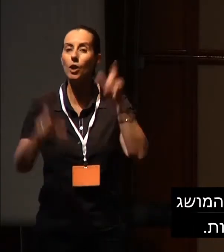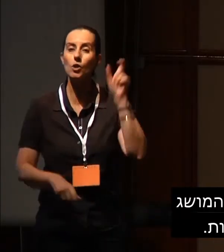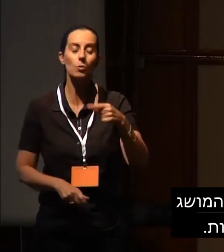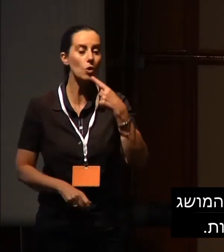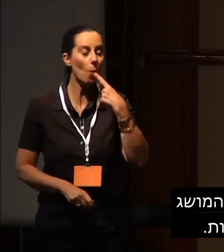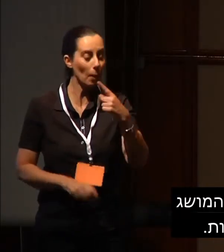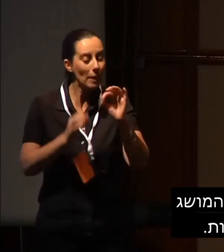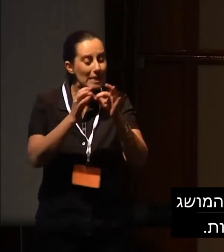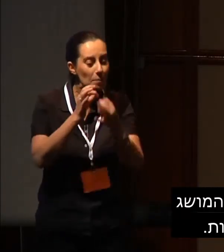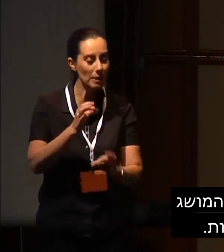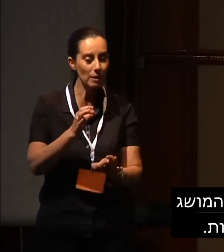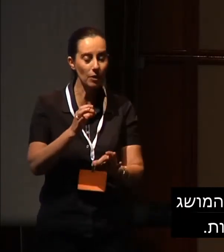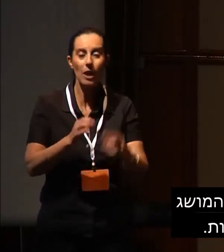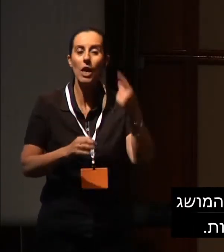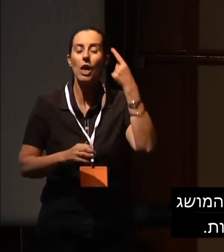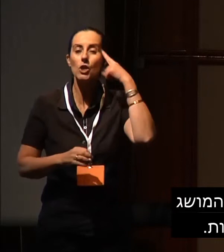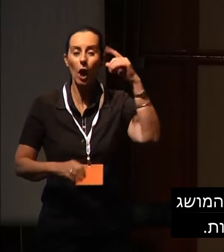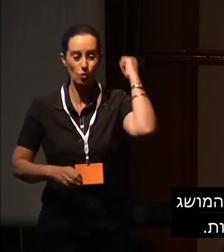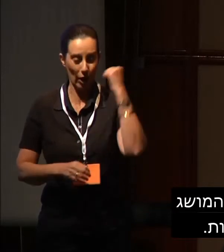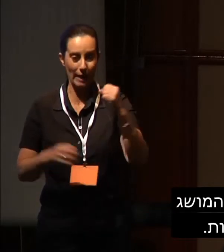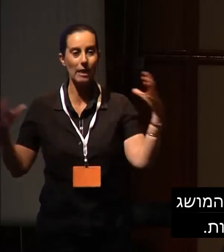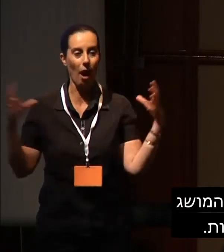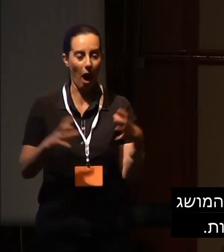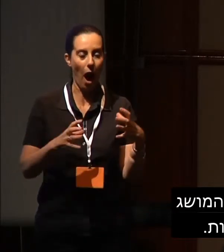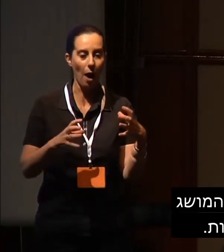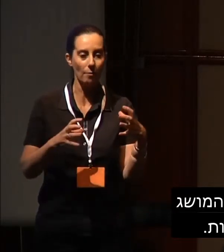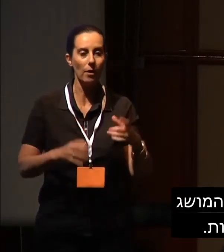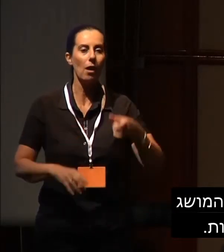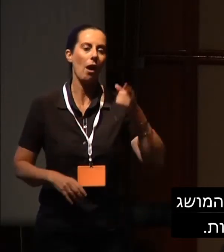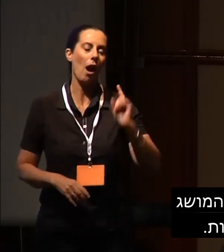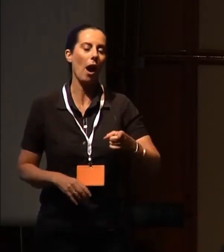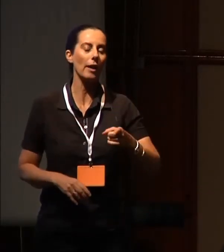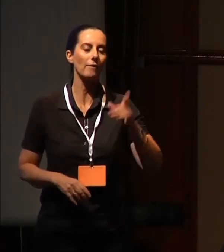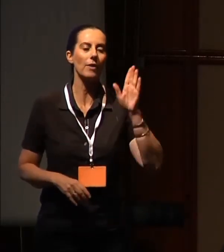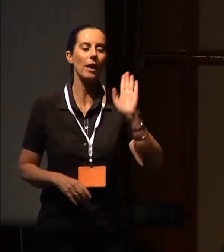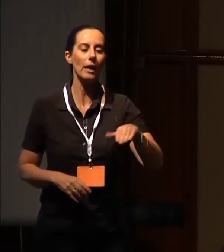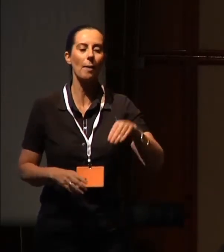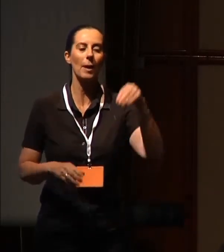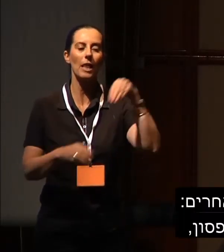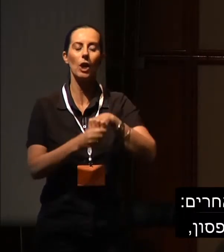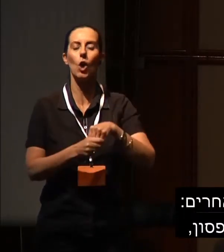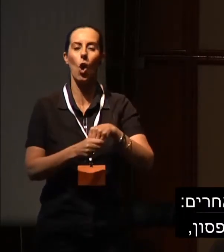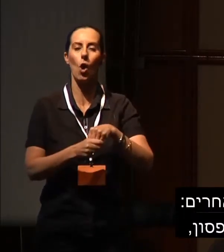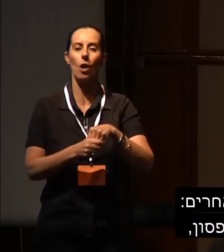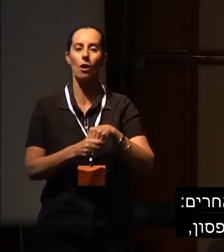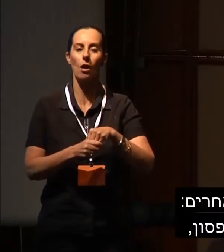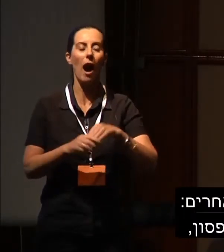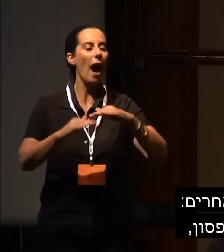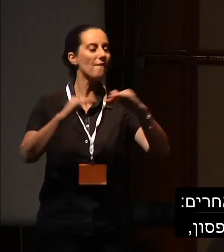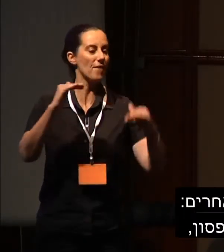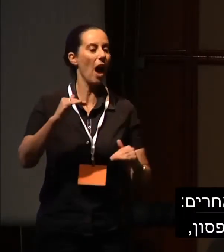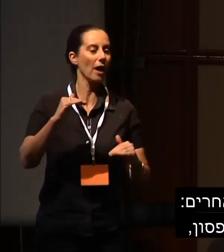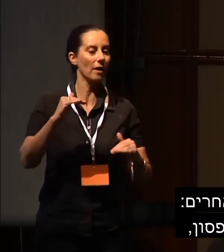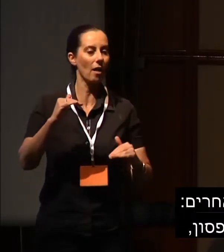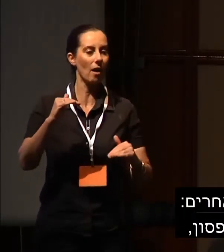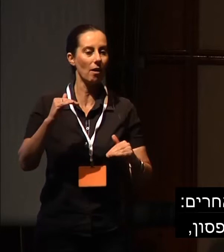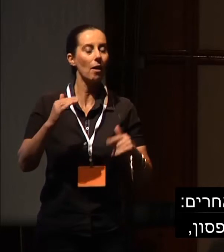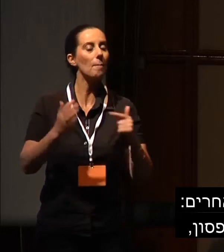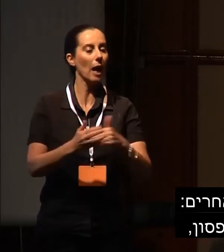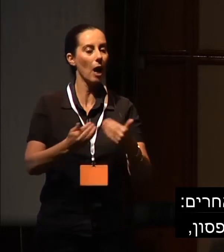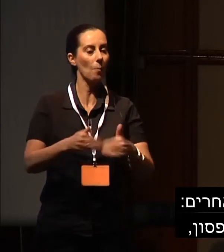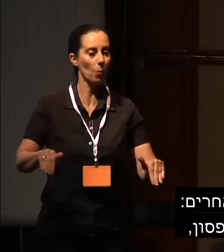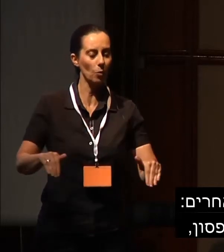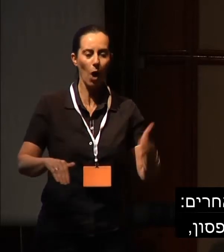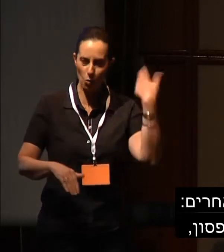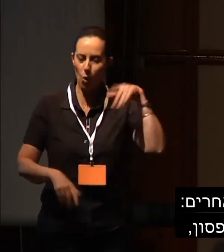be increased to include disability. In fact, you have other authors,